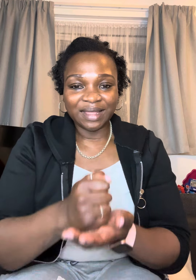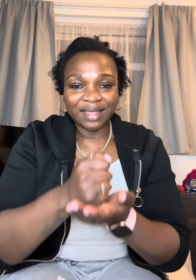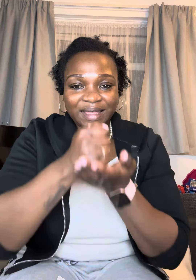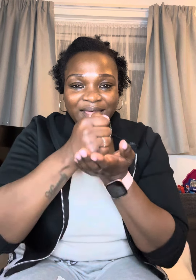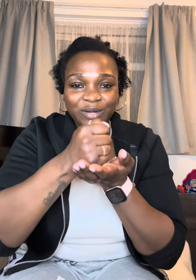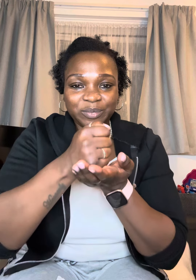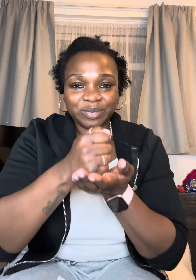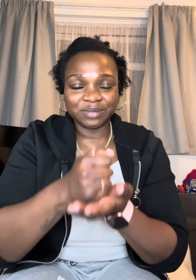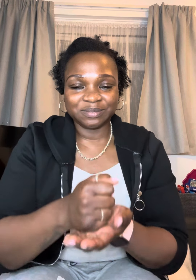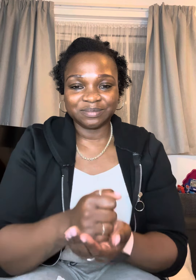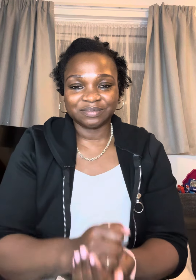help,